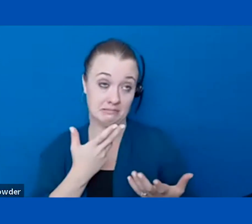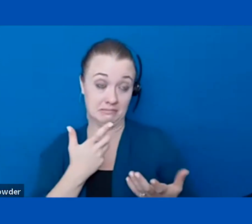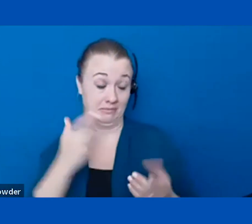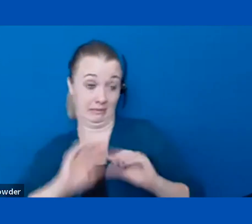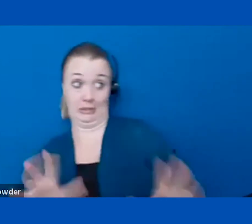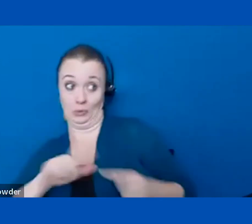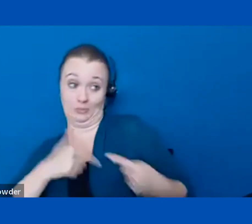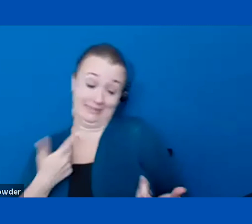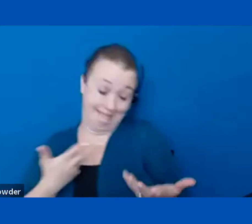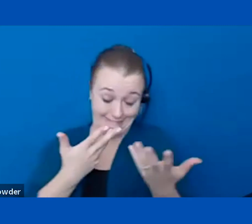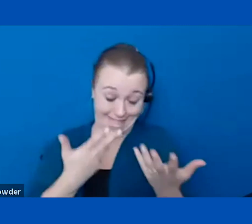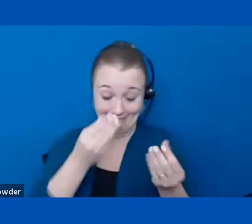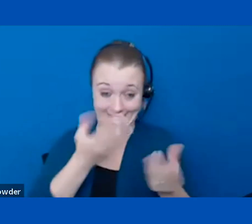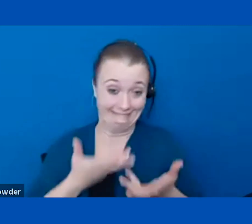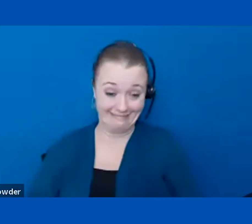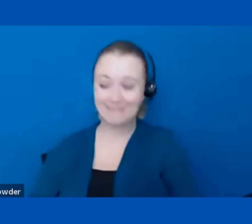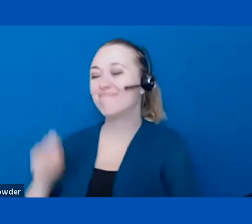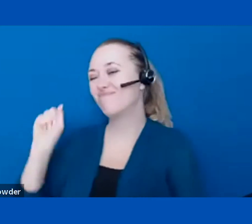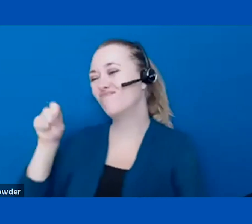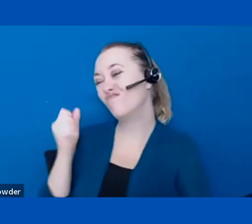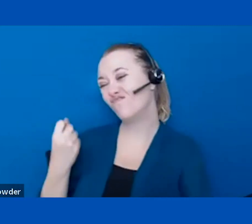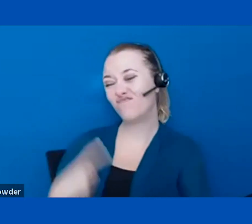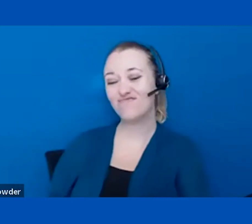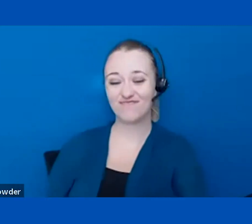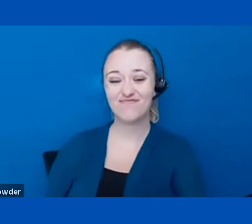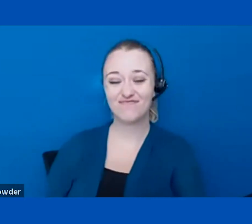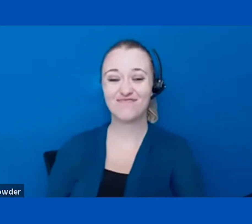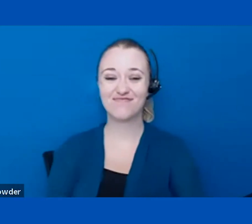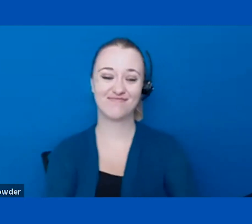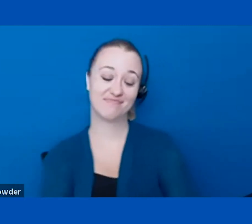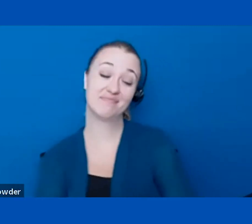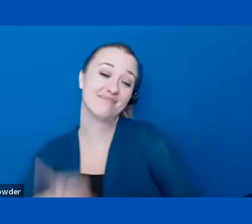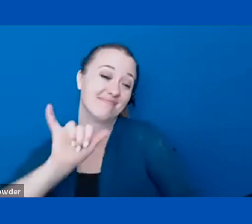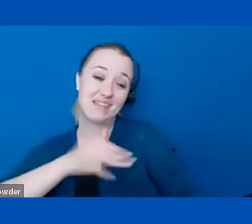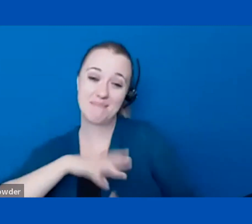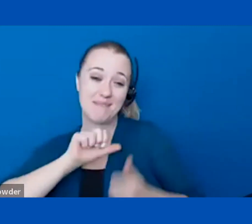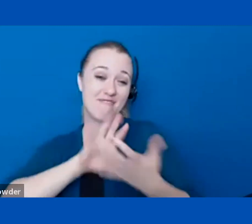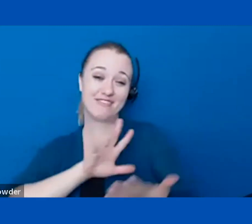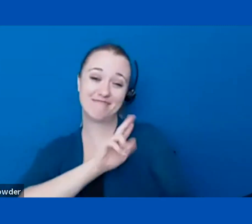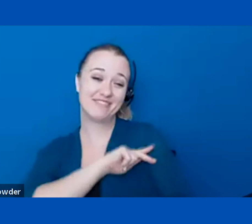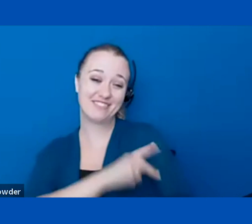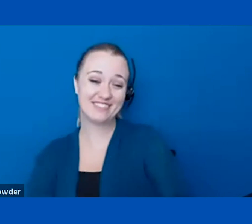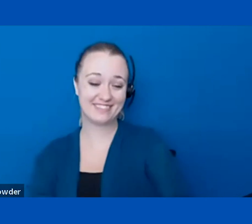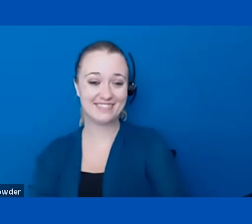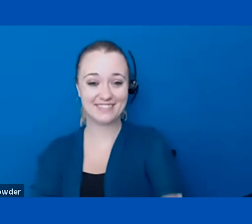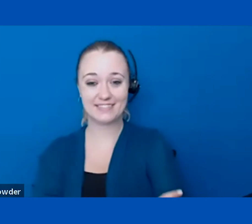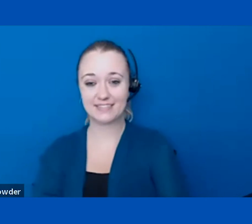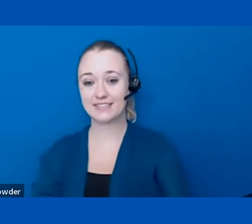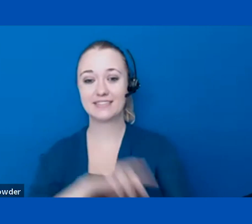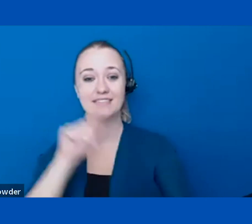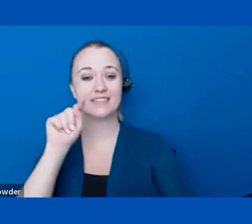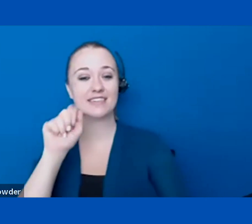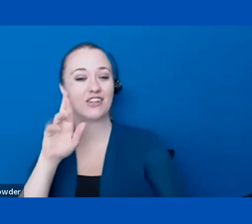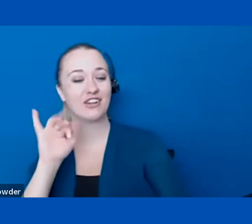sense. It does. Yeah. So Yeah. that's the way I do it personally. Yeah, to speak onto what you